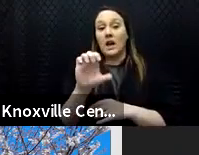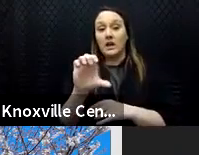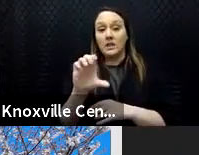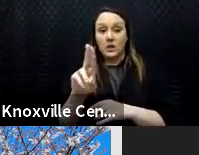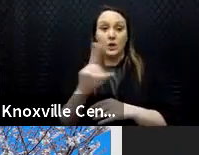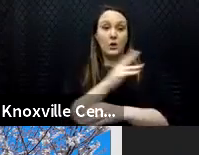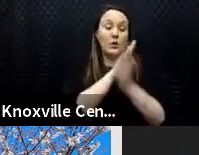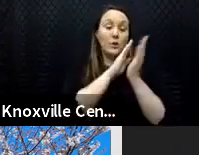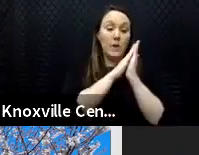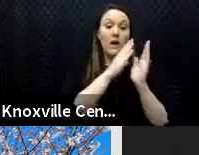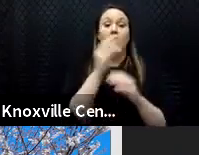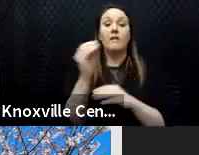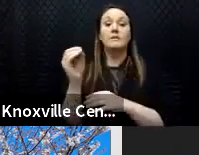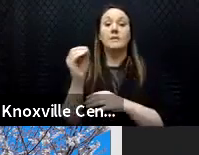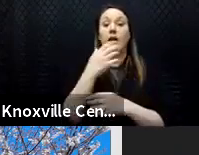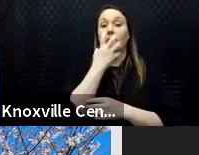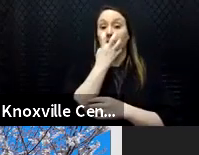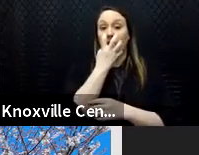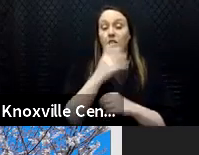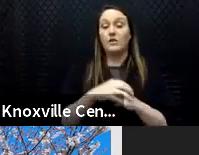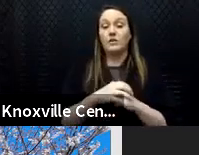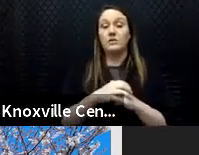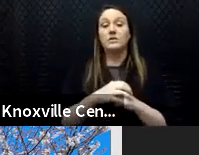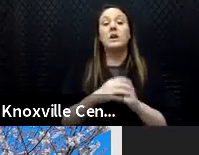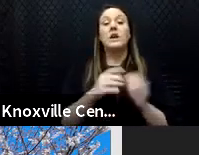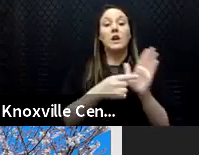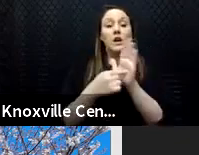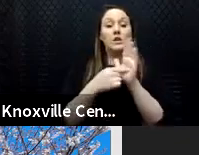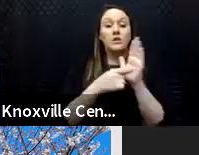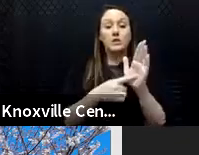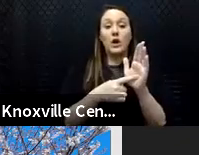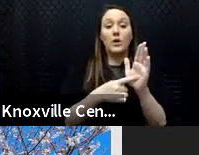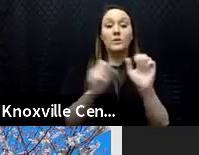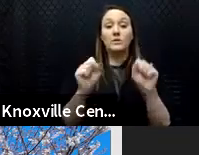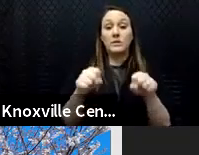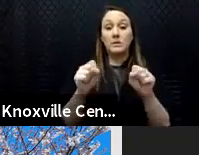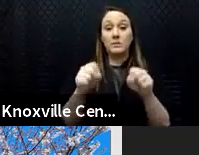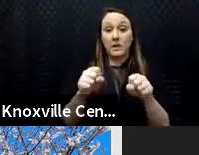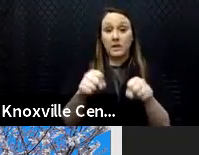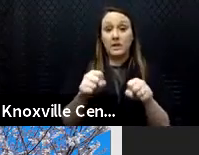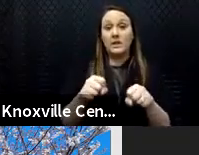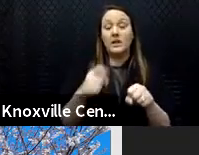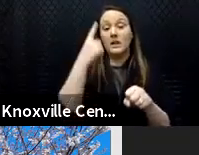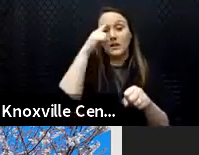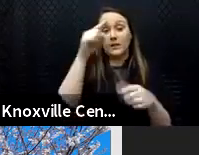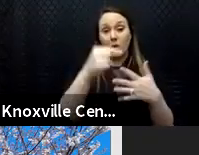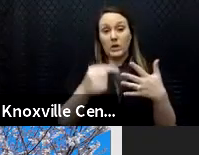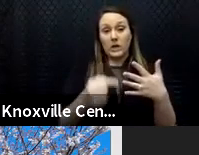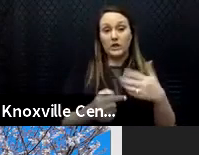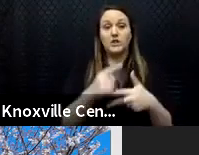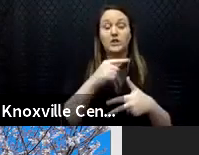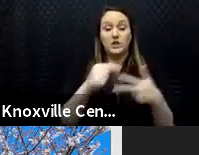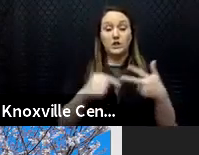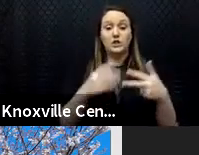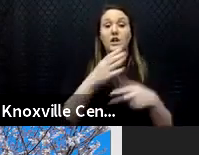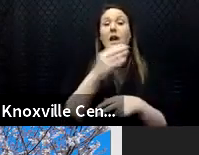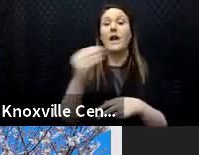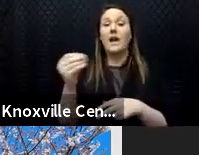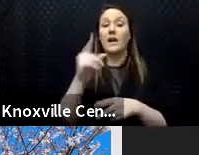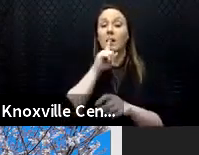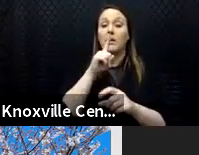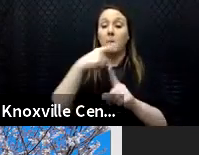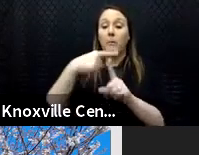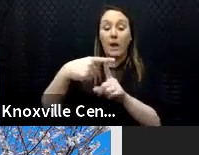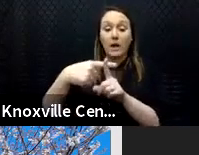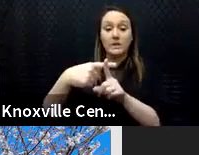also shows the additional surge capacity for these categories, as well as the number of COVID positive patients and patients with pending